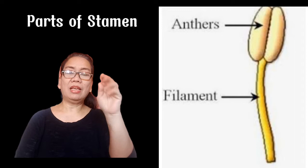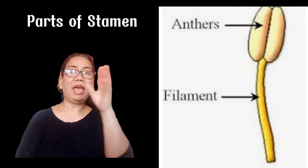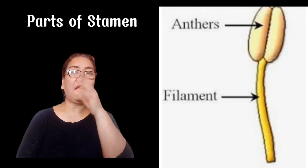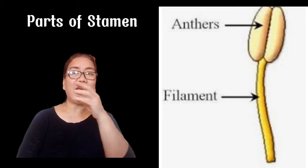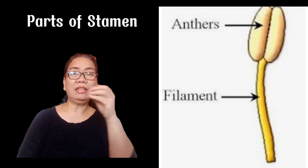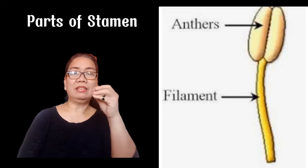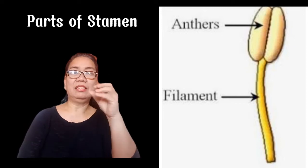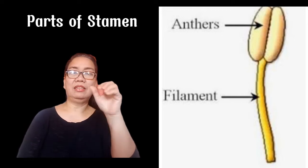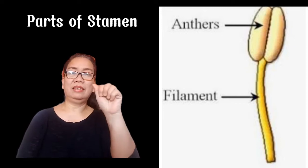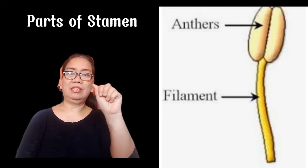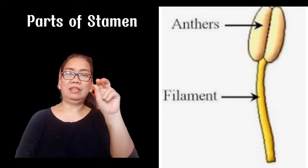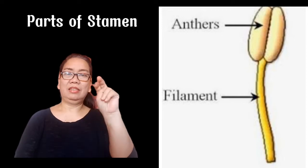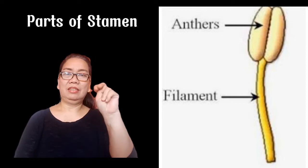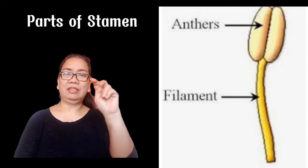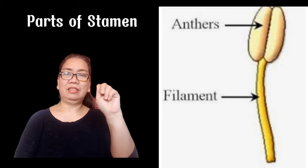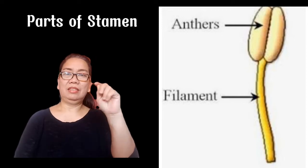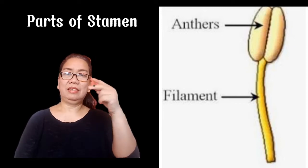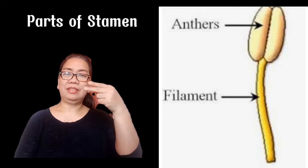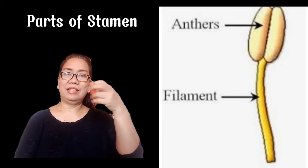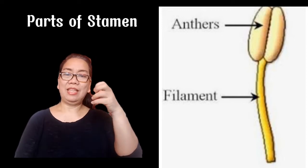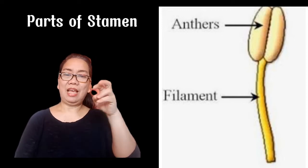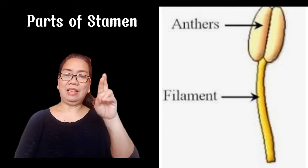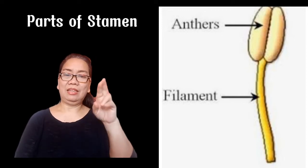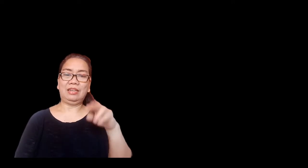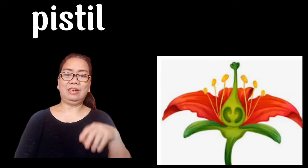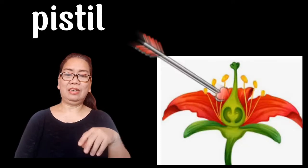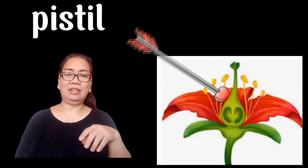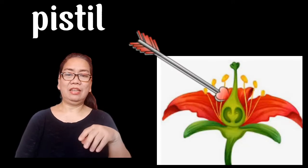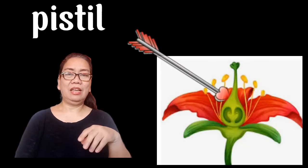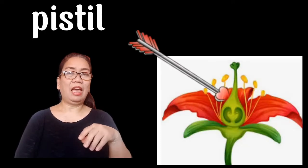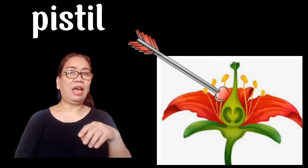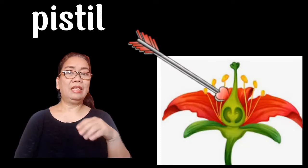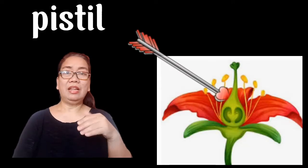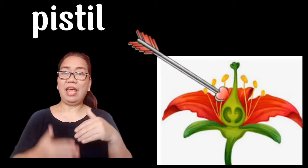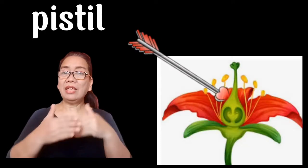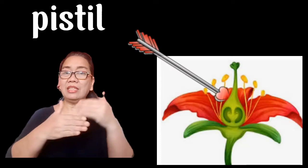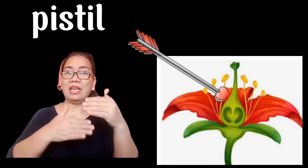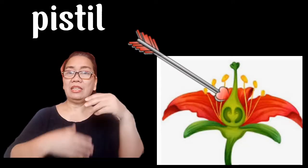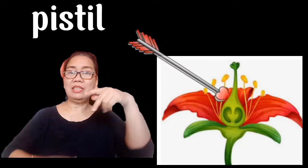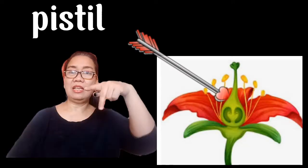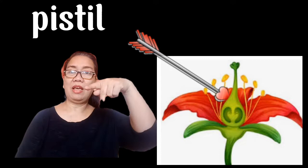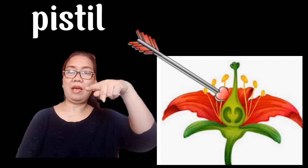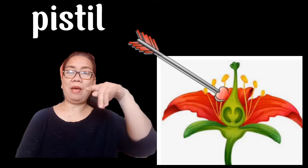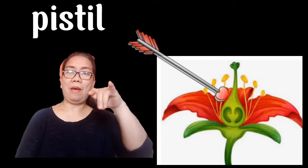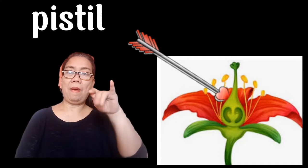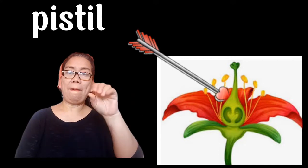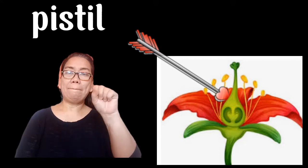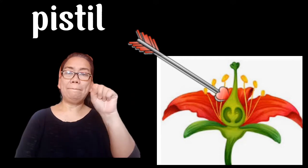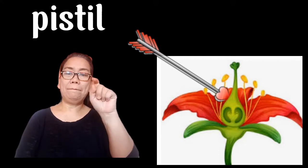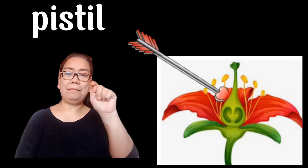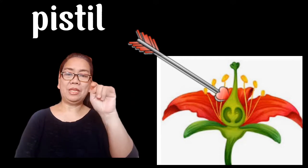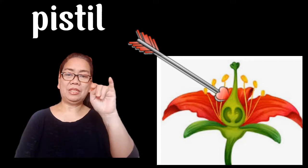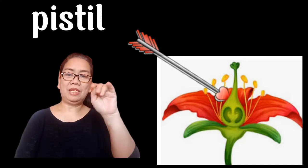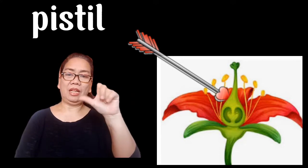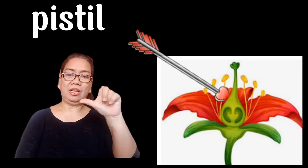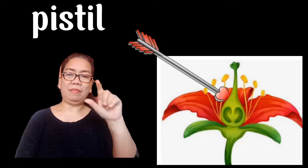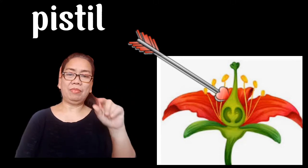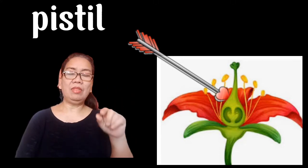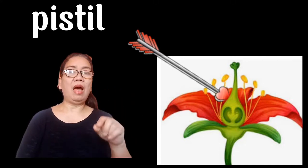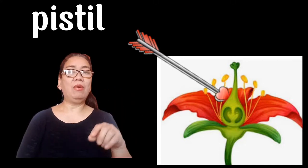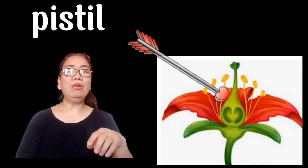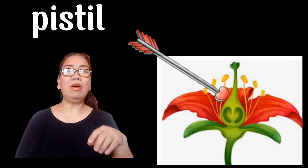filament and the anther. And the next is